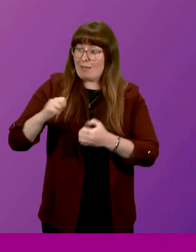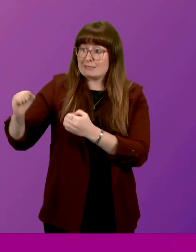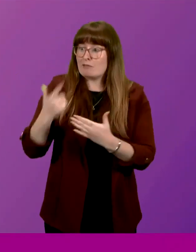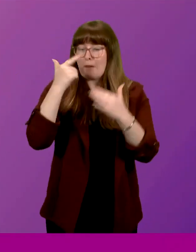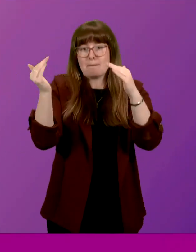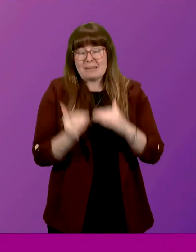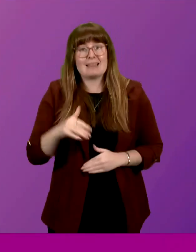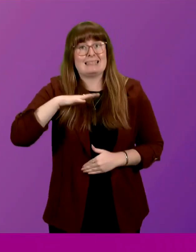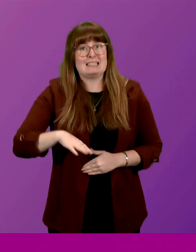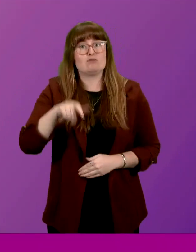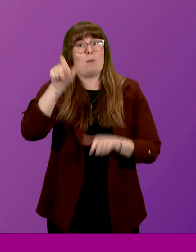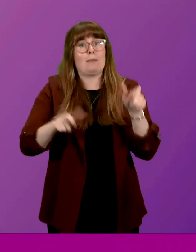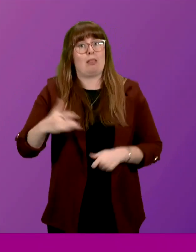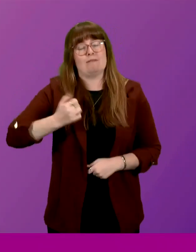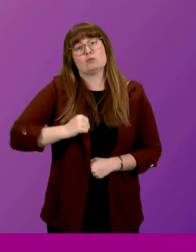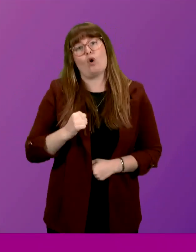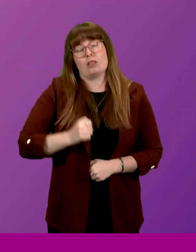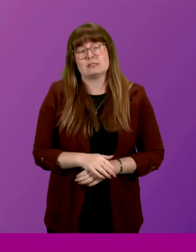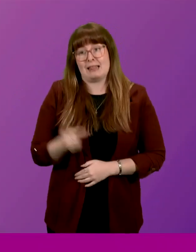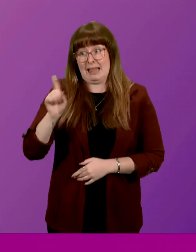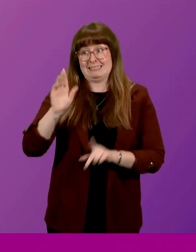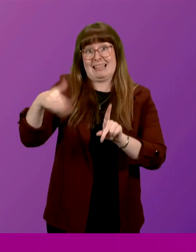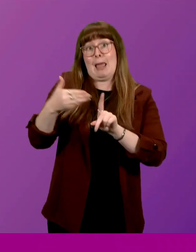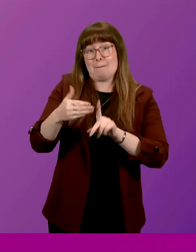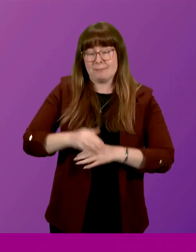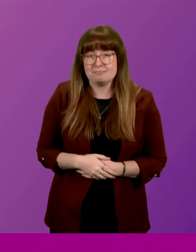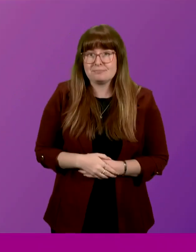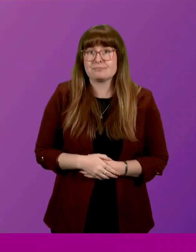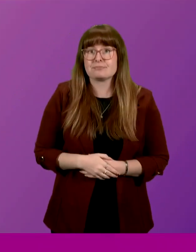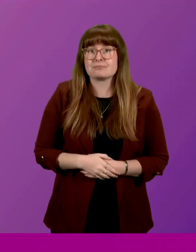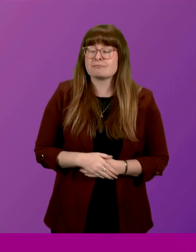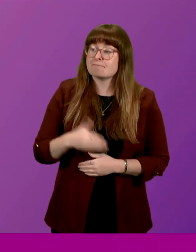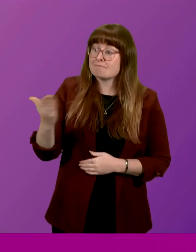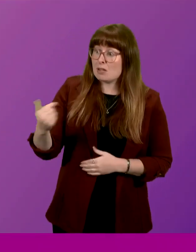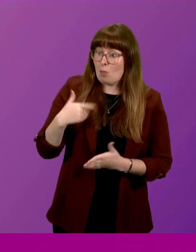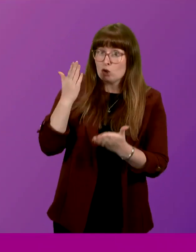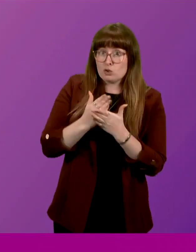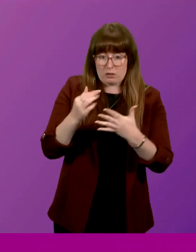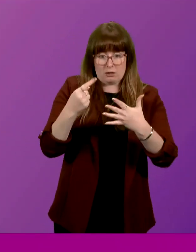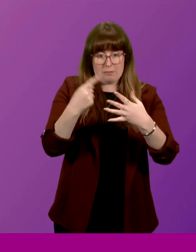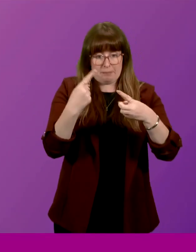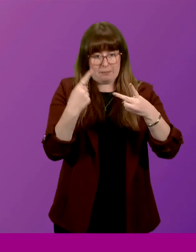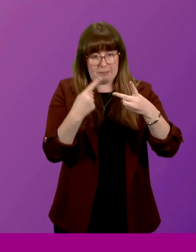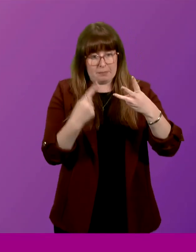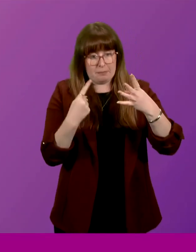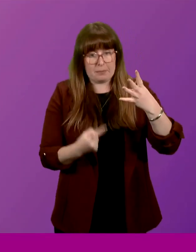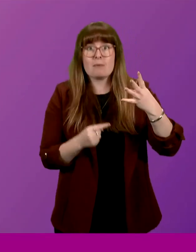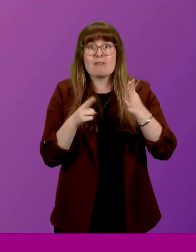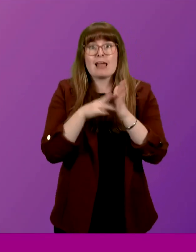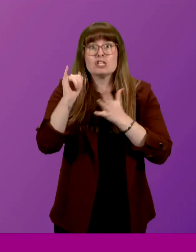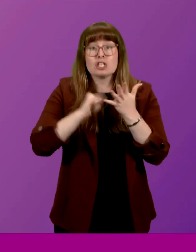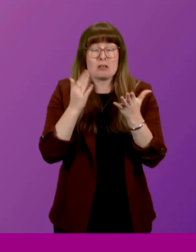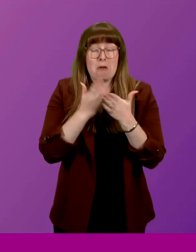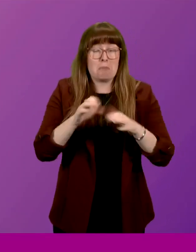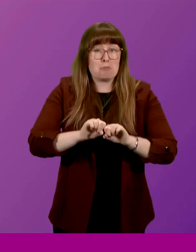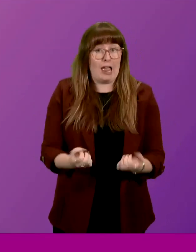people of Scotland. Anna Sarwar. Officer, the truth is that every part of our NHS is now at breaking point, and all